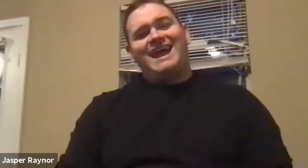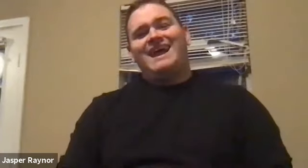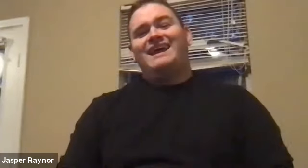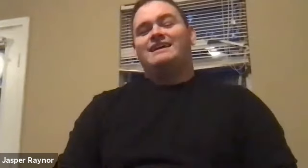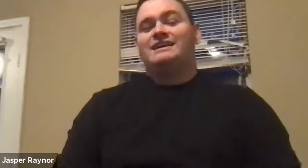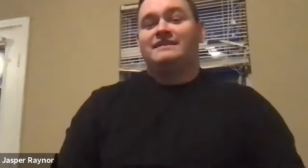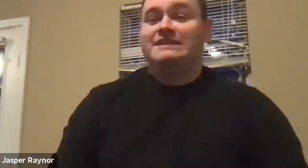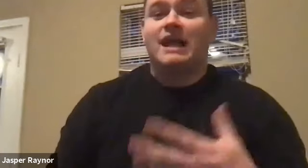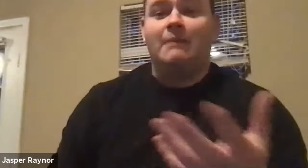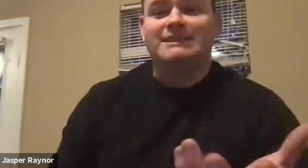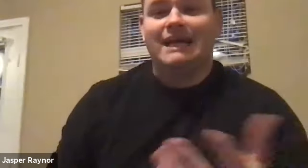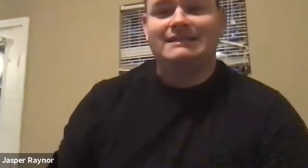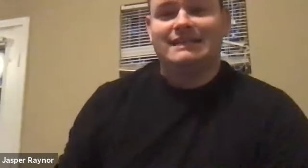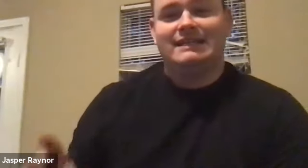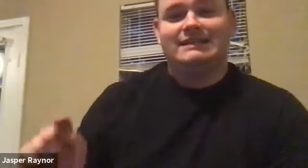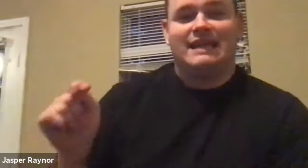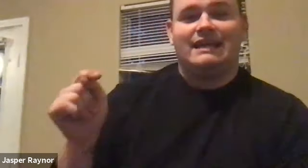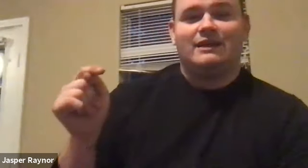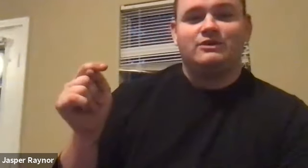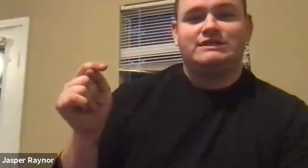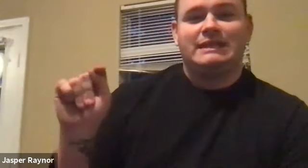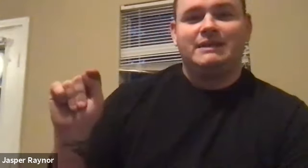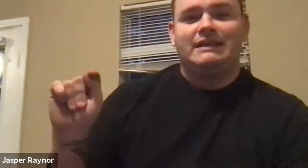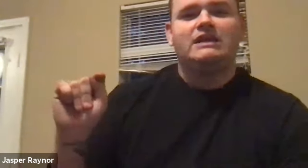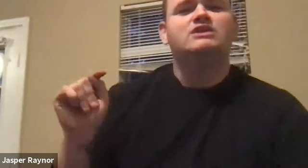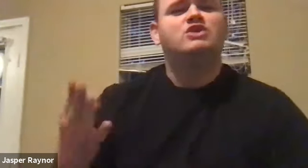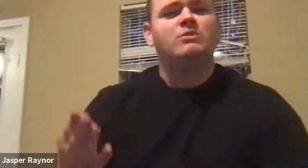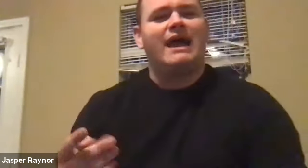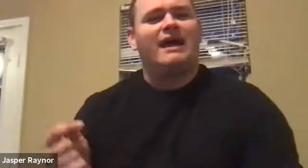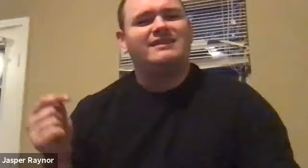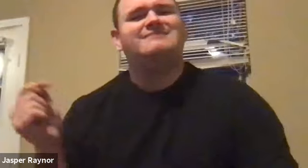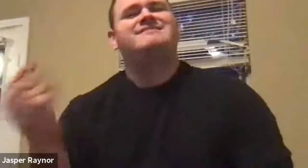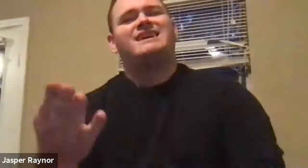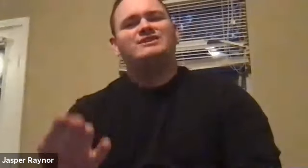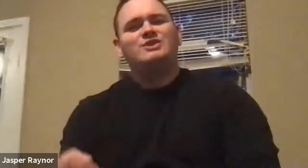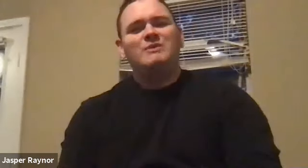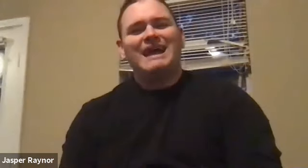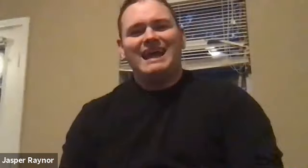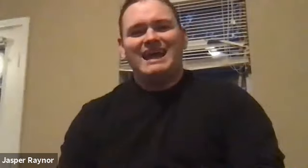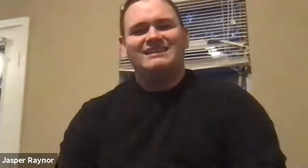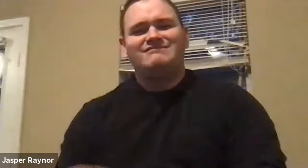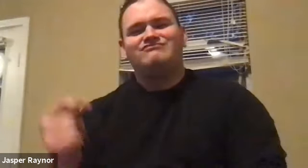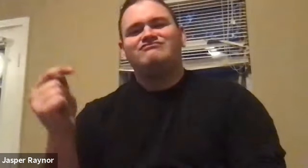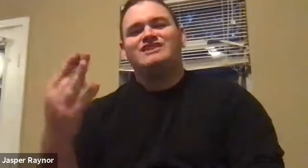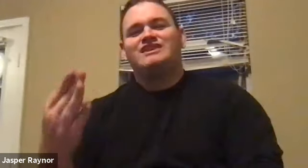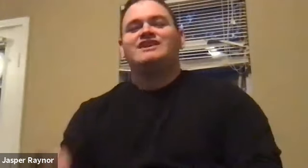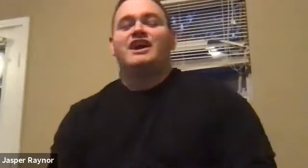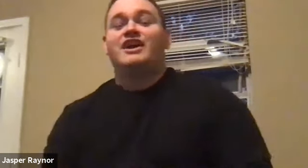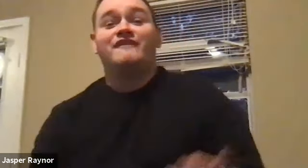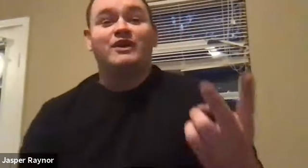Bad. That's a common sign you see in sign language. TB. Too bad. Too bad. Another funny